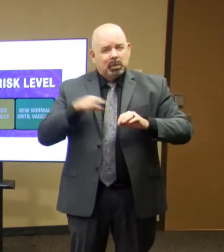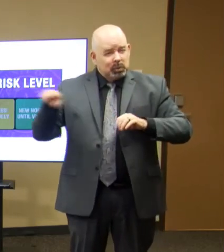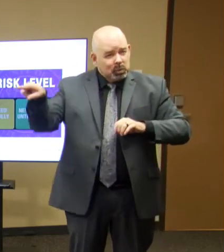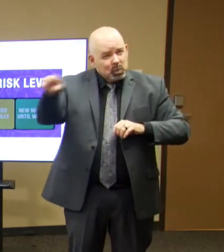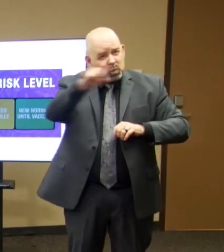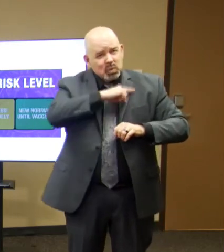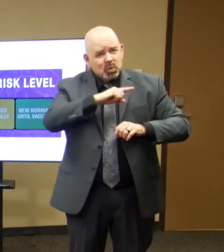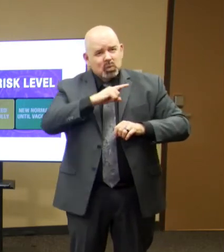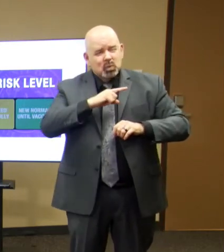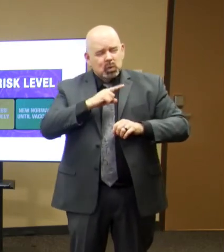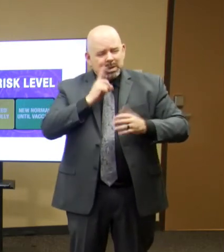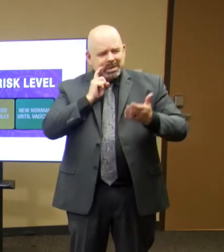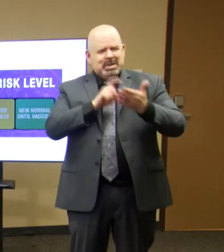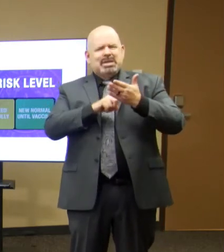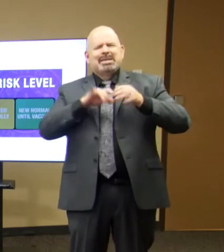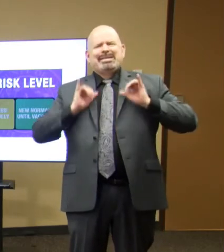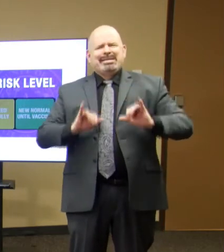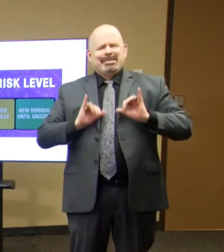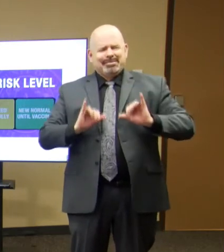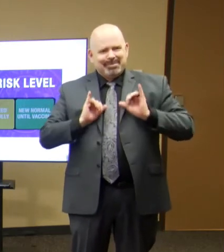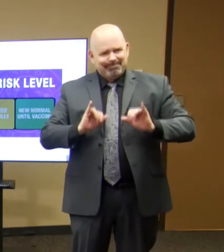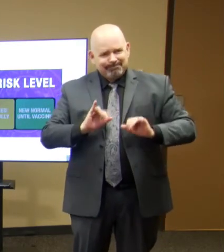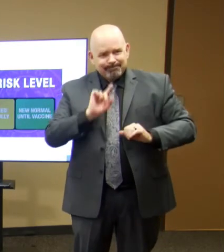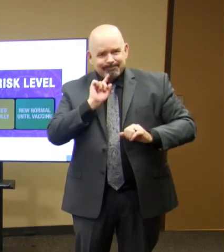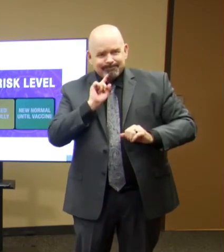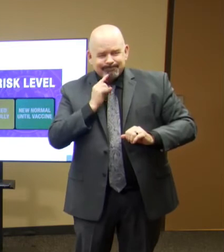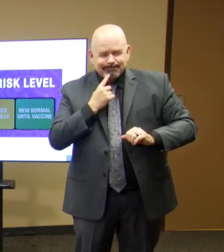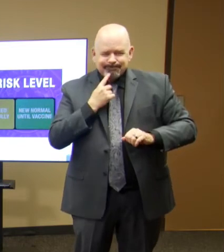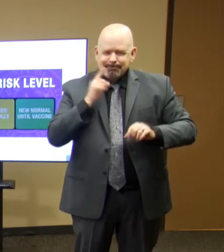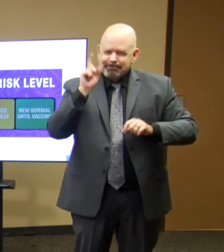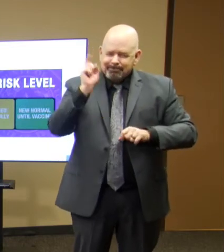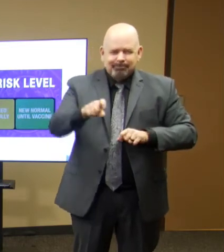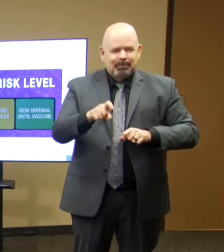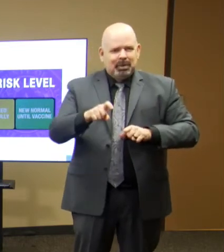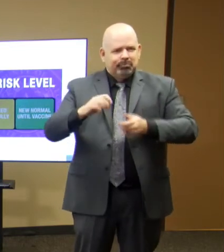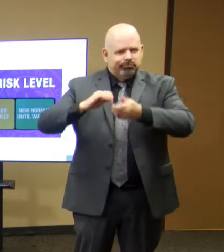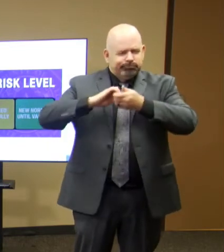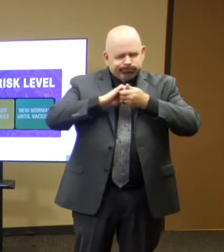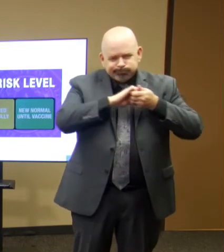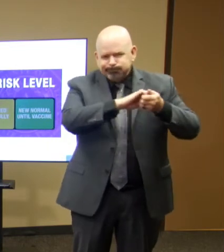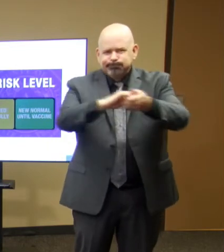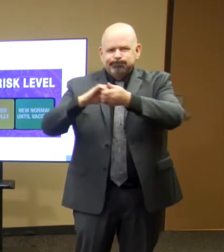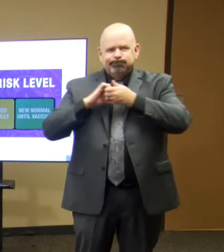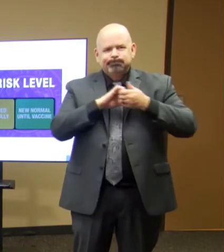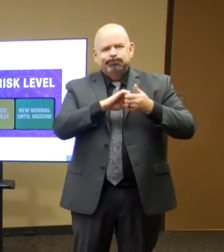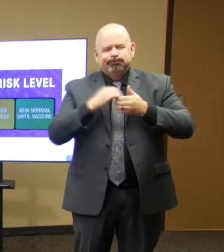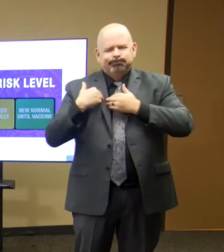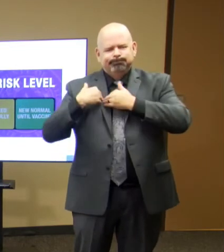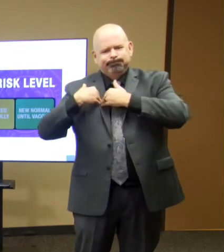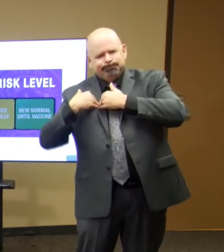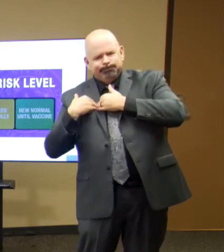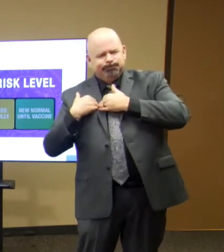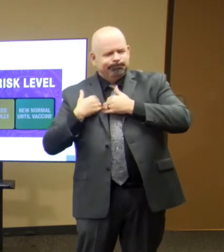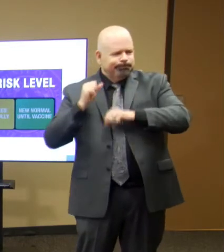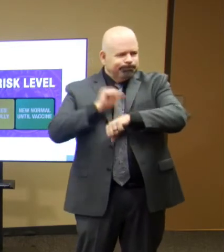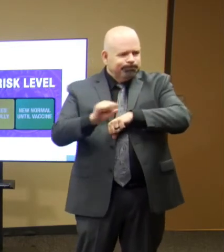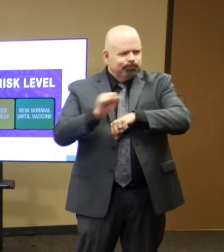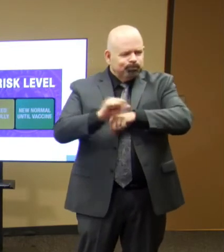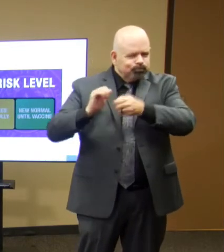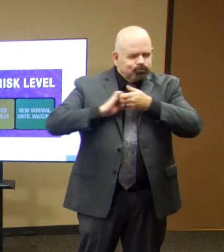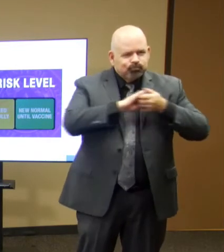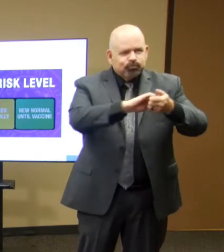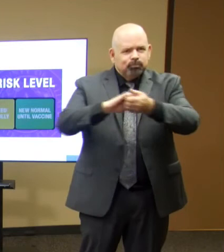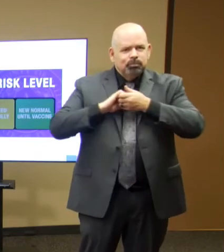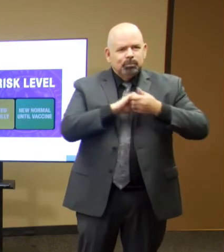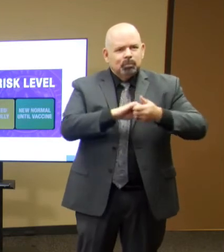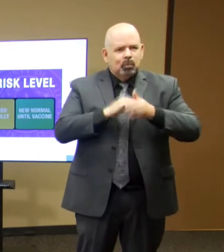necessary steps to reduce the spread in our community. We've said we know what to do, we just need to do it. We need everyone to reduce the number